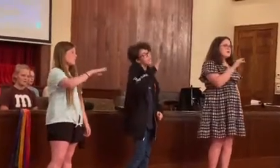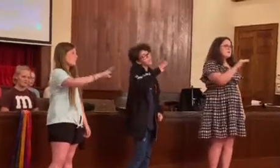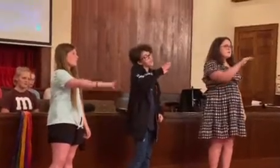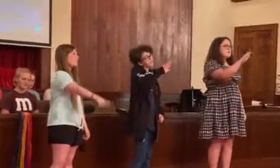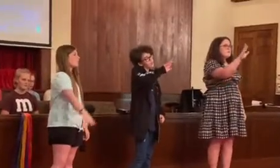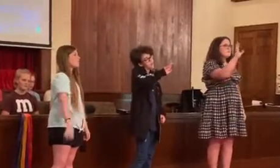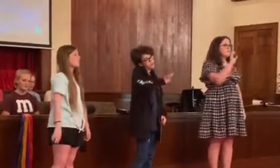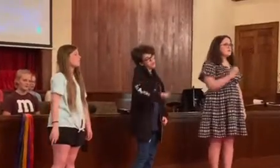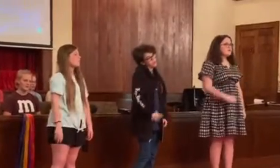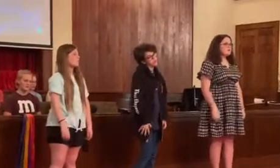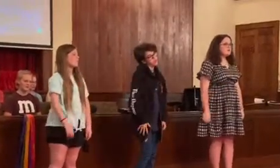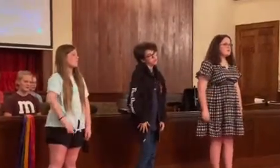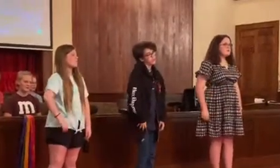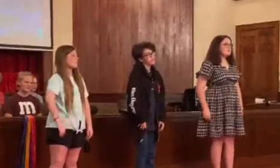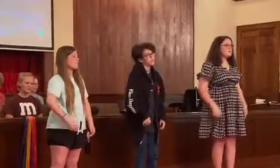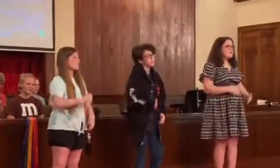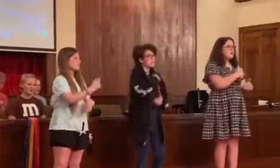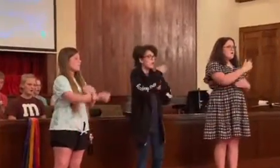Everywhere,